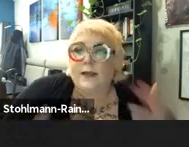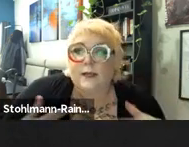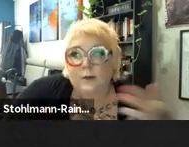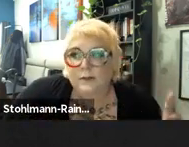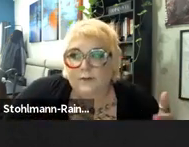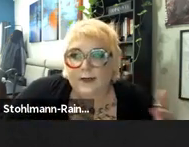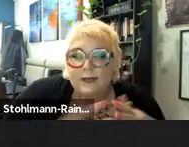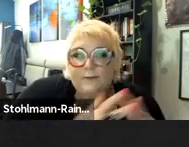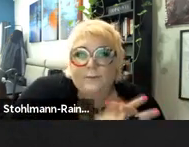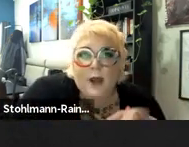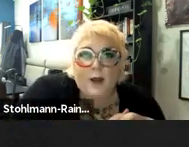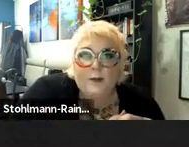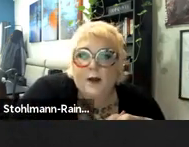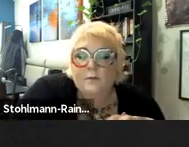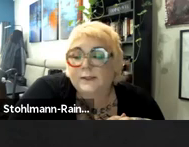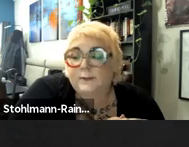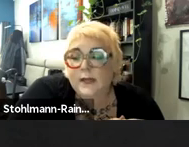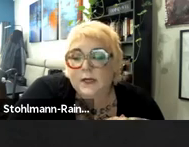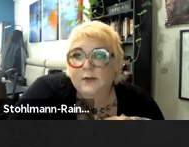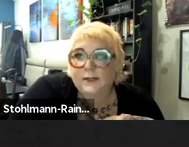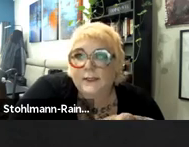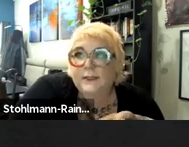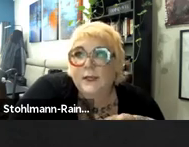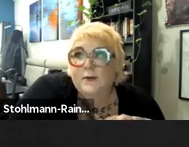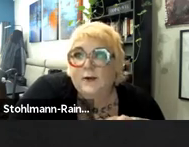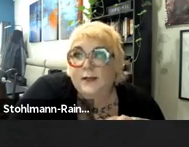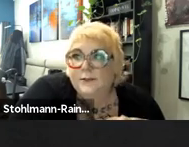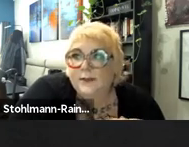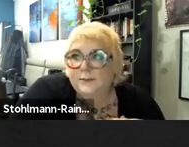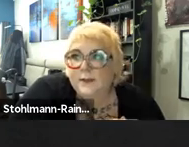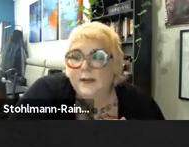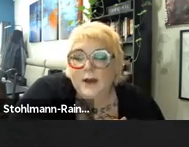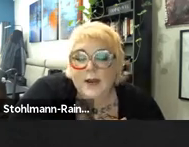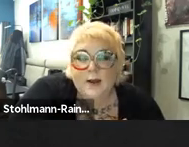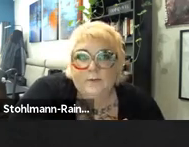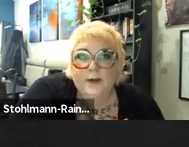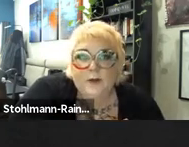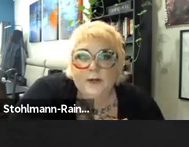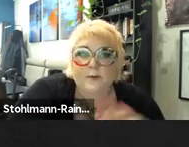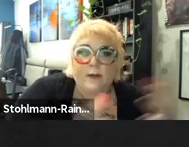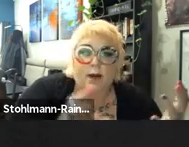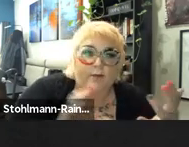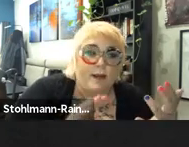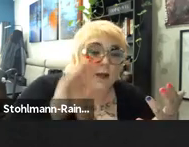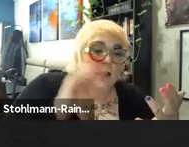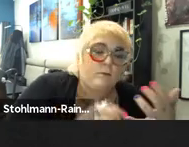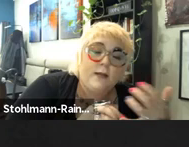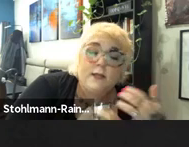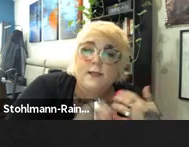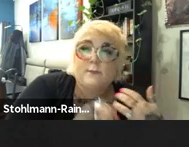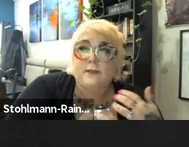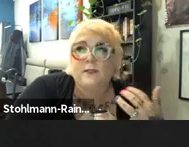to do to make this most effective um well some of the other differences for us doing this planning grant have included that we are having